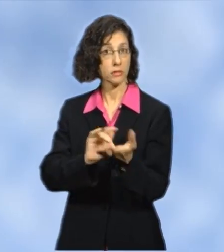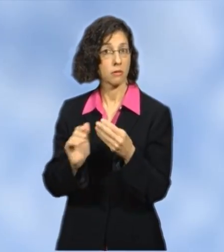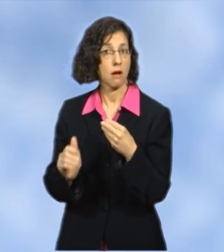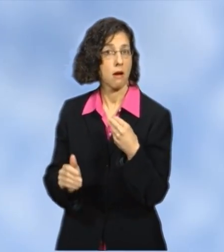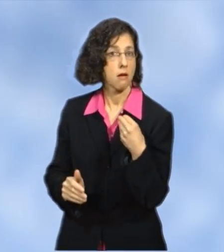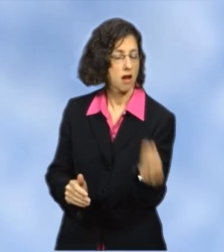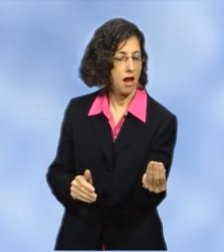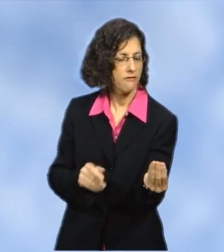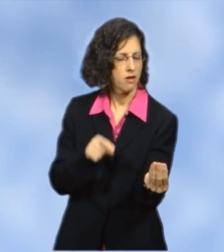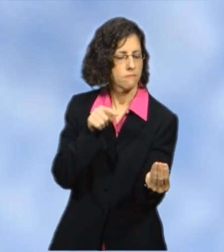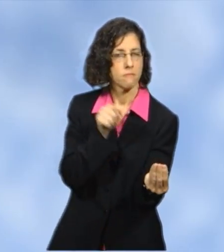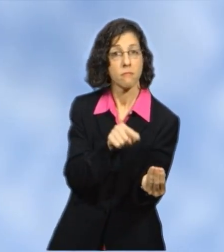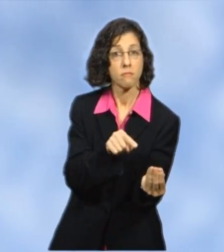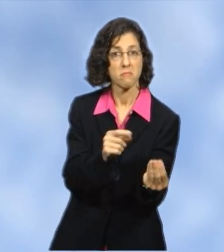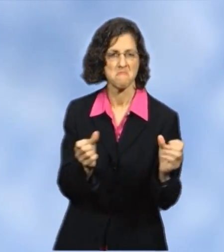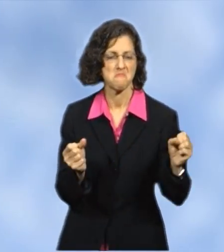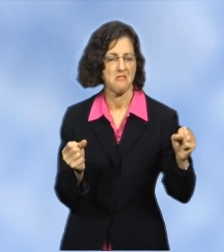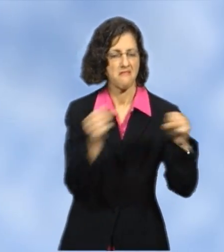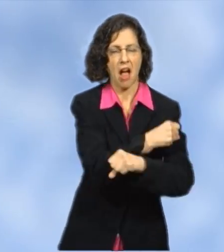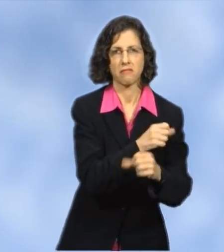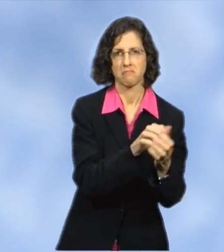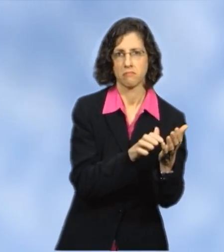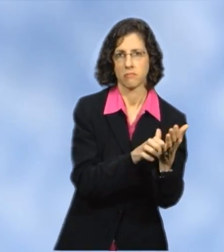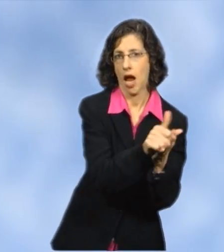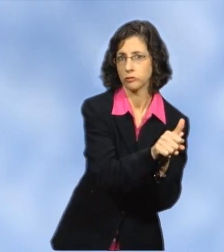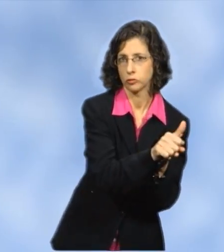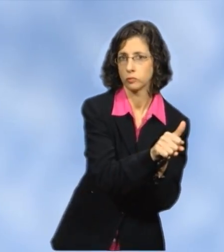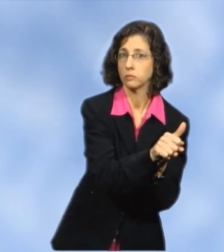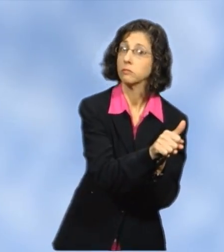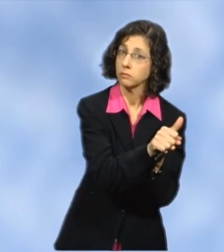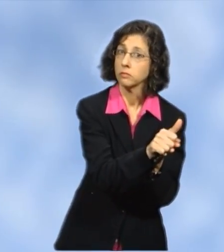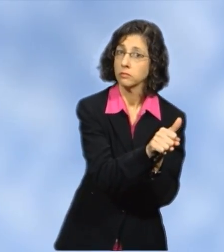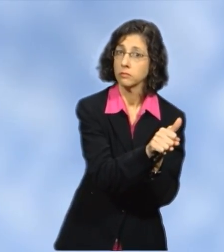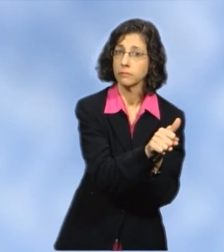doctors give medicine that are meant to destroy cancer.